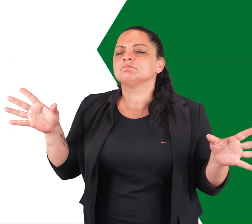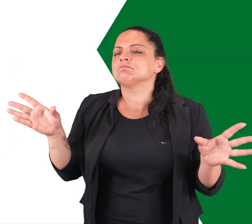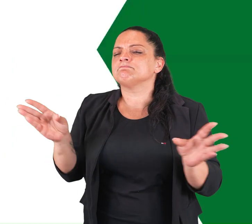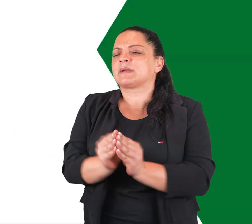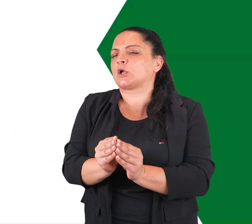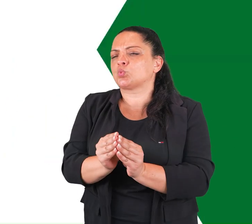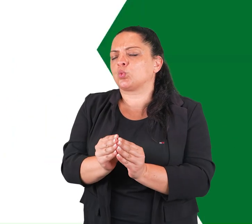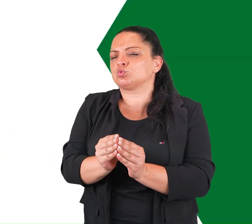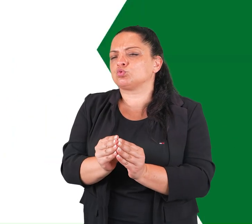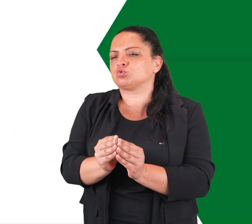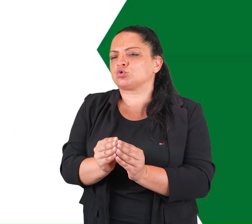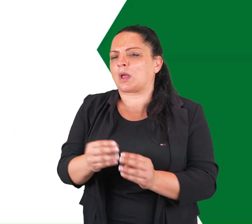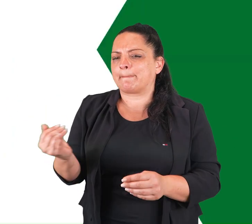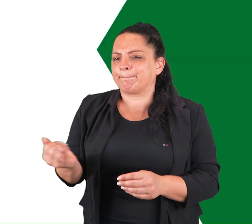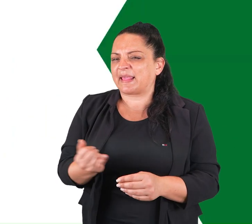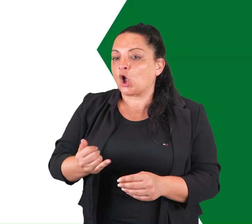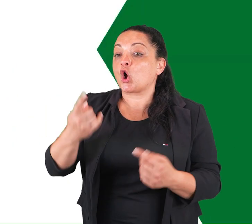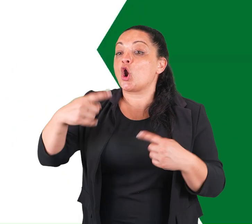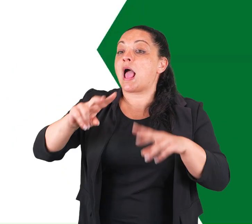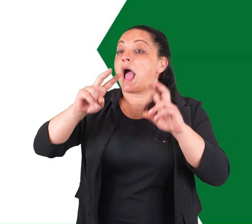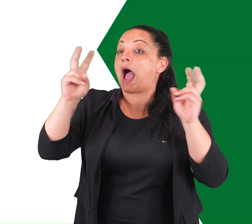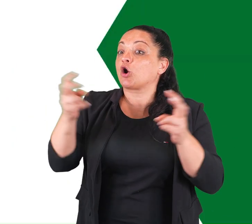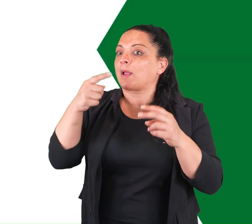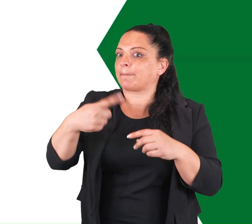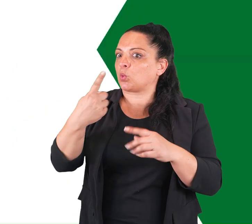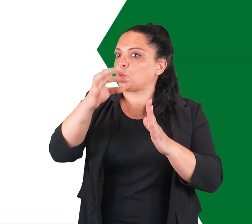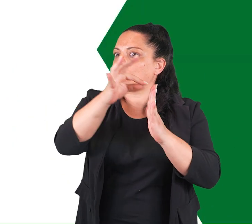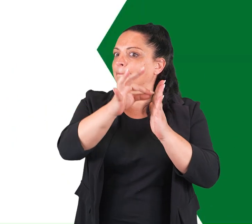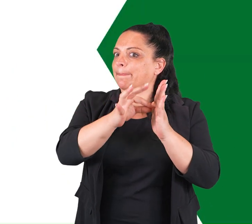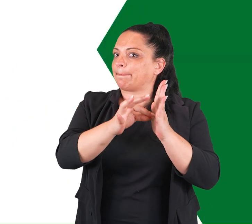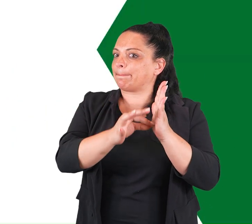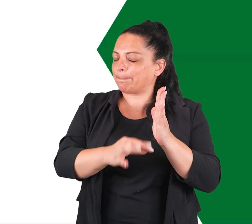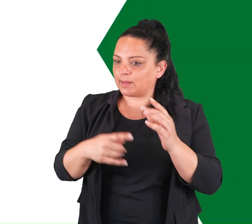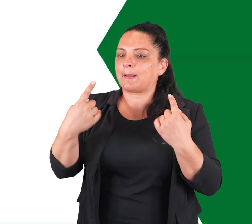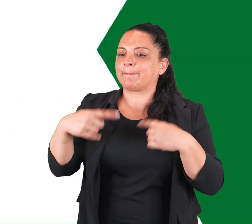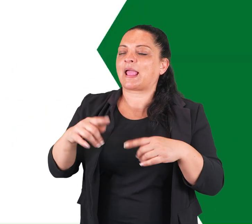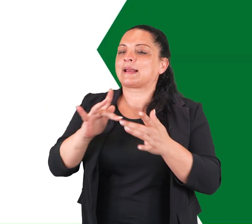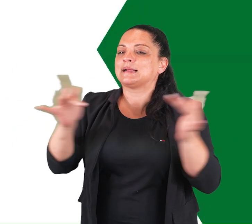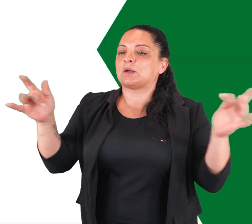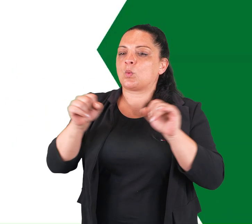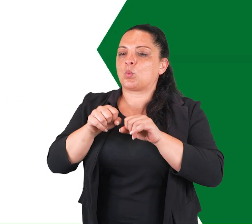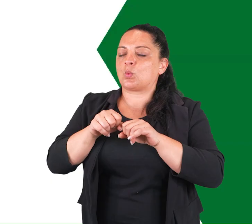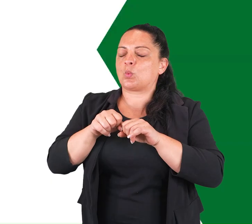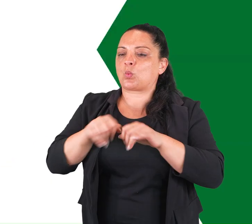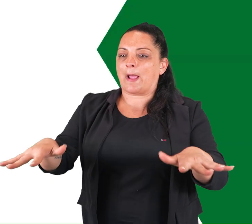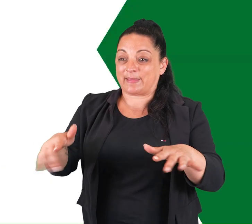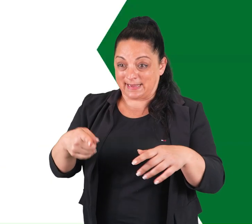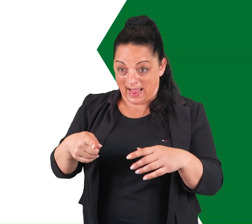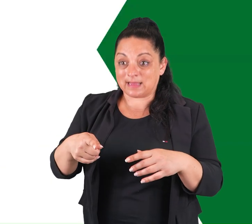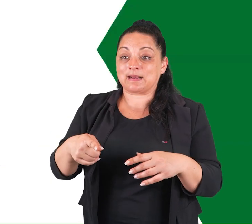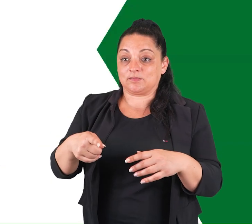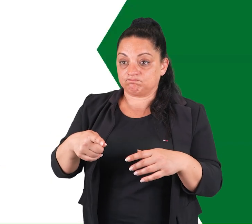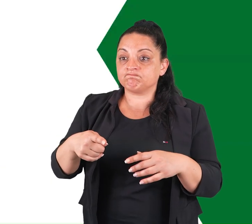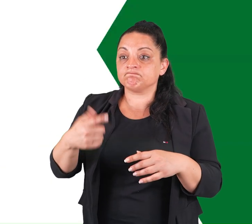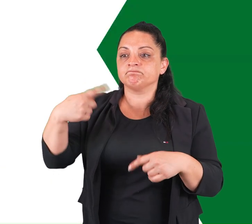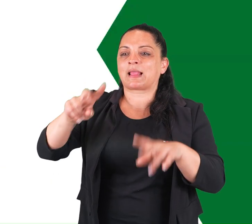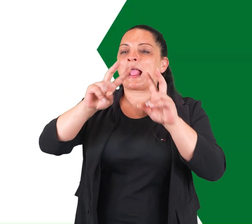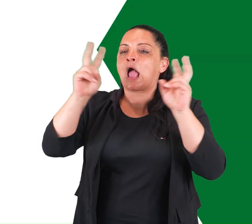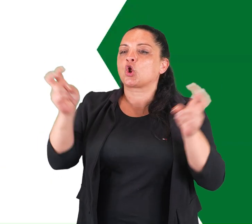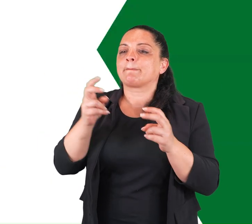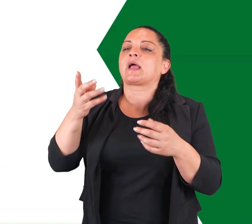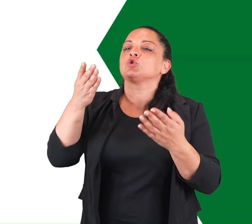And here we'll have a very short summary of topic 1 of this webinar series.